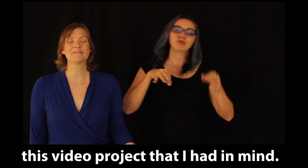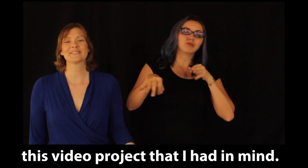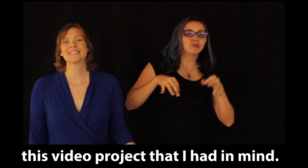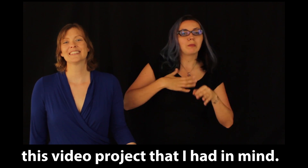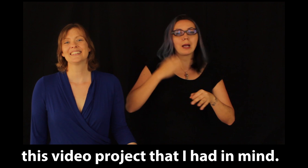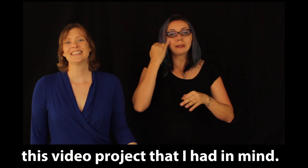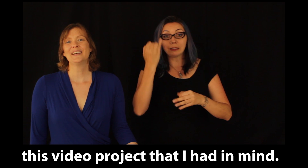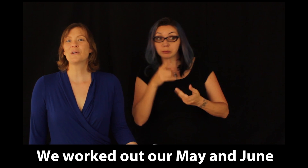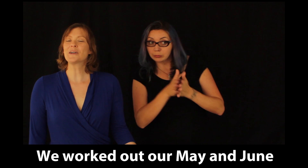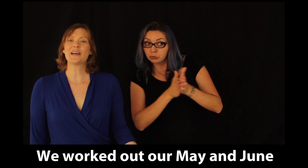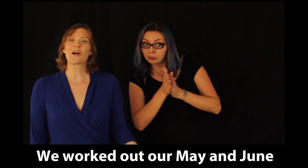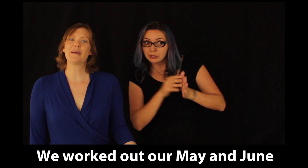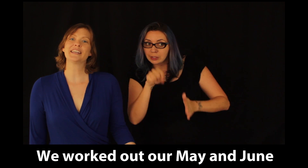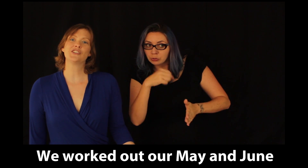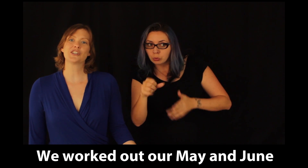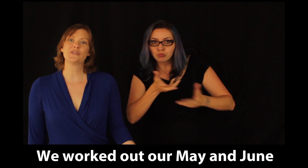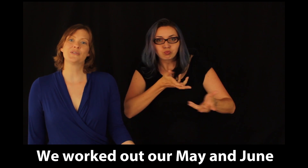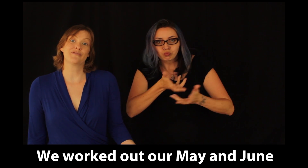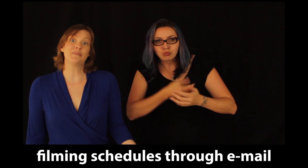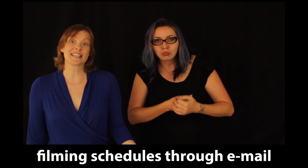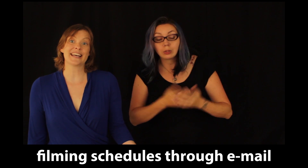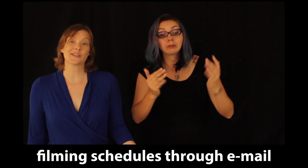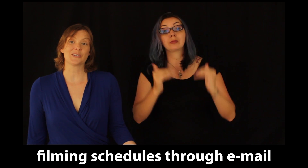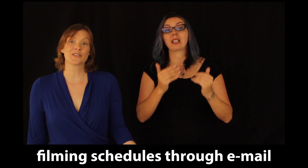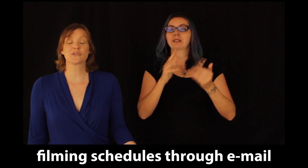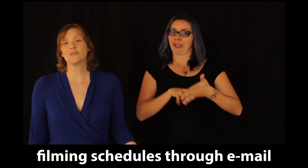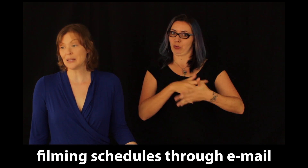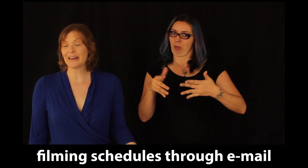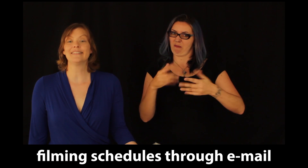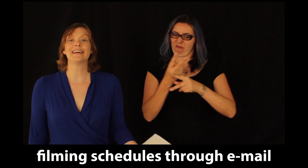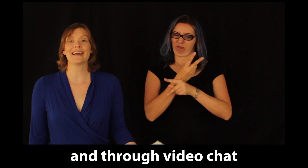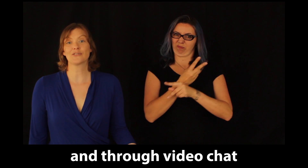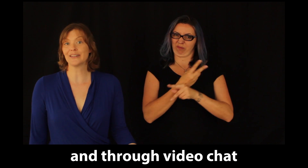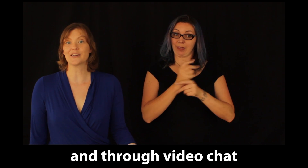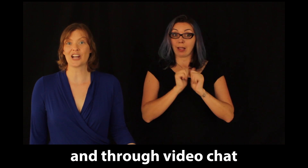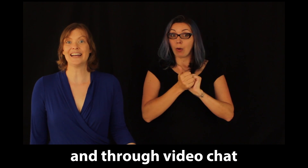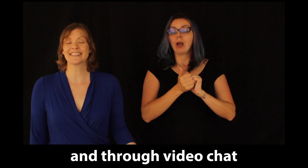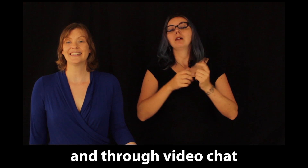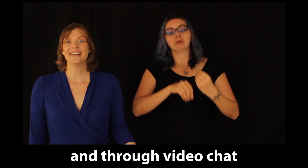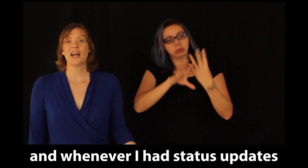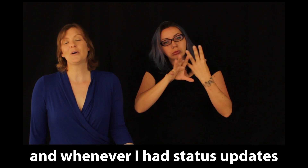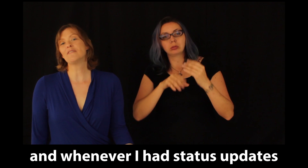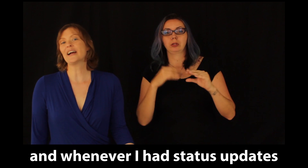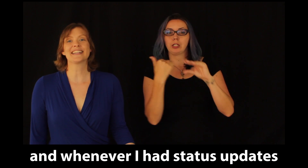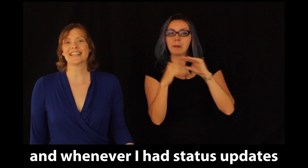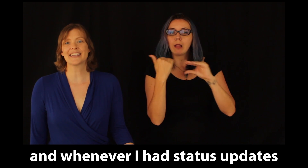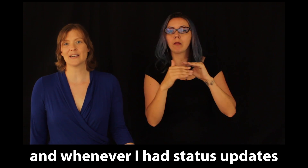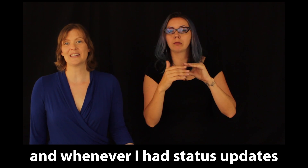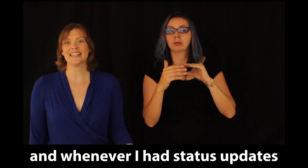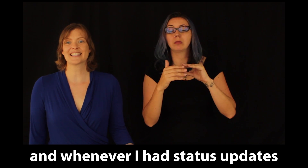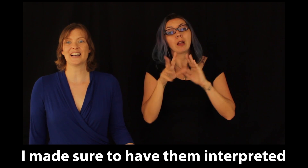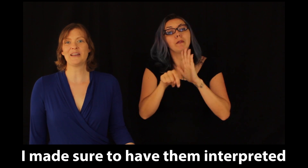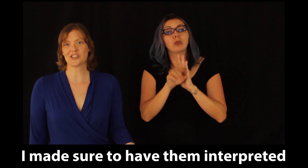mind. We worked out our May and June filming schedules through email and through video chat. And whenever I had